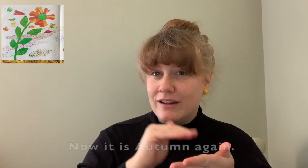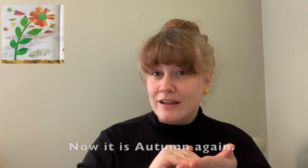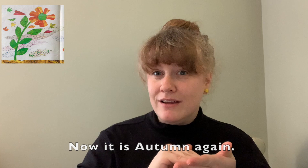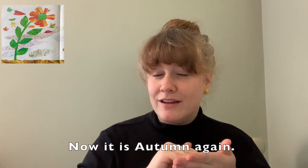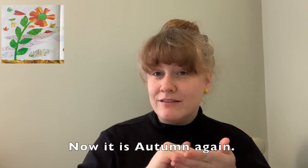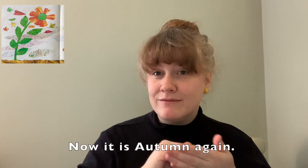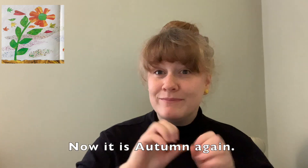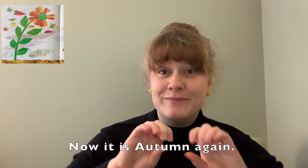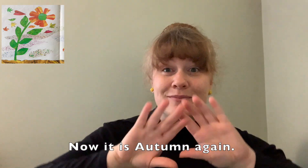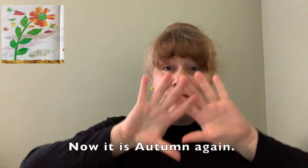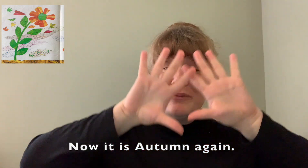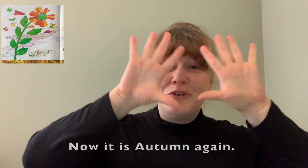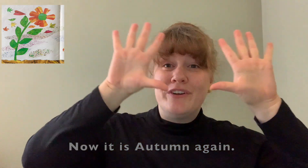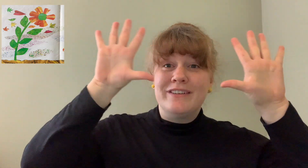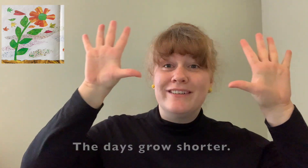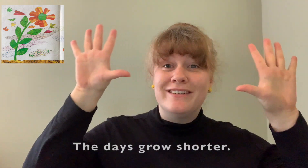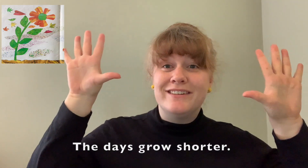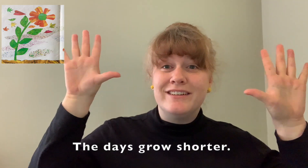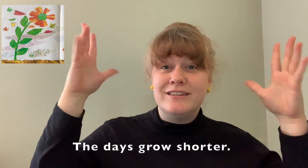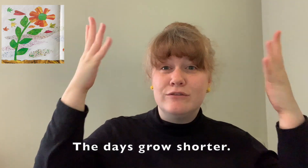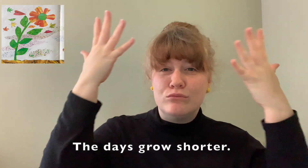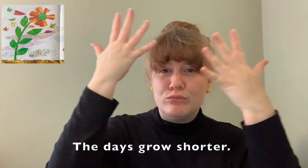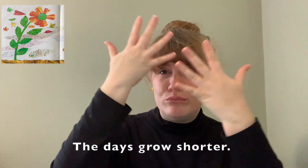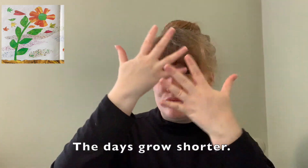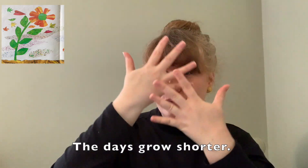Now it is autumn again. The days grow shorter.